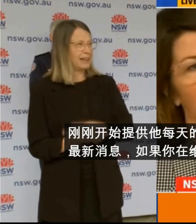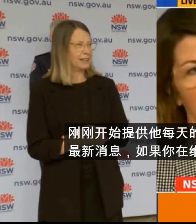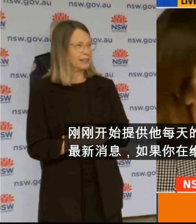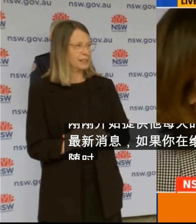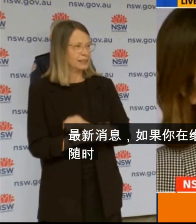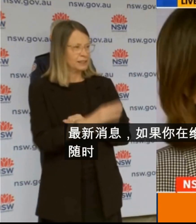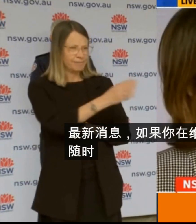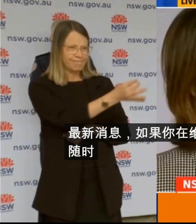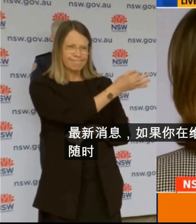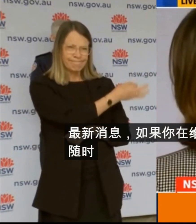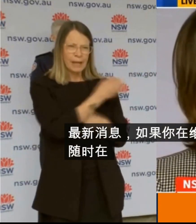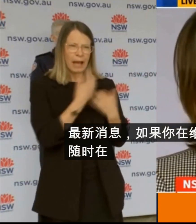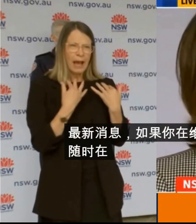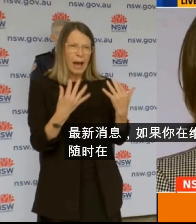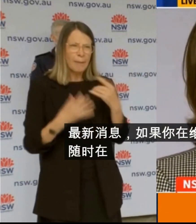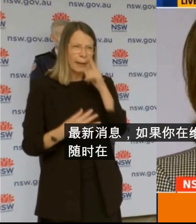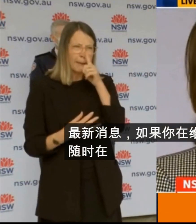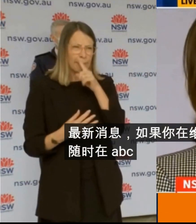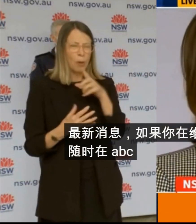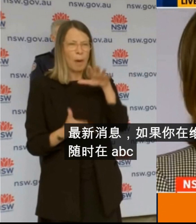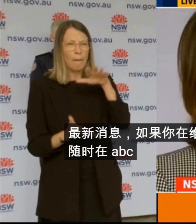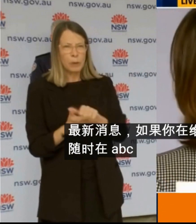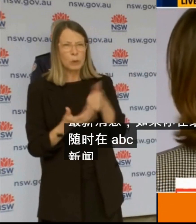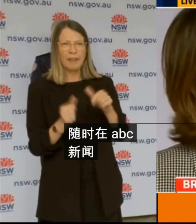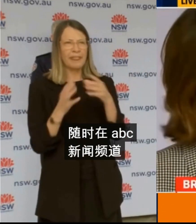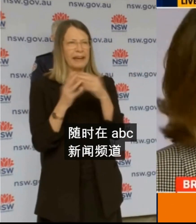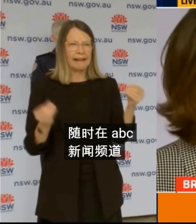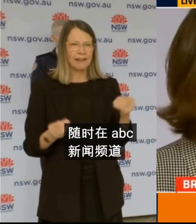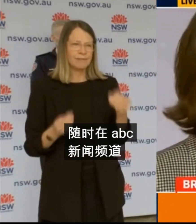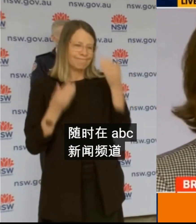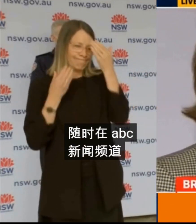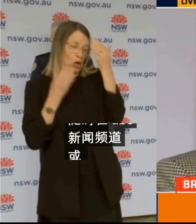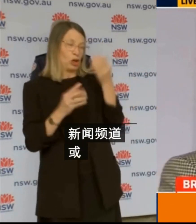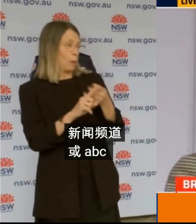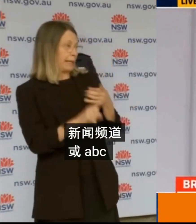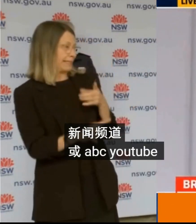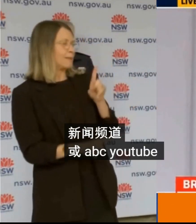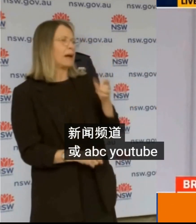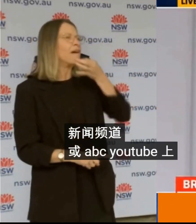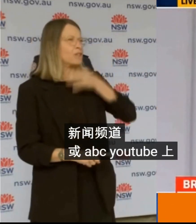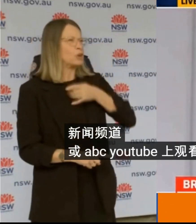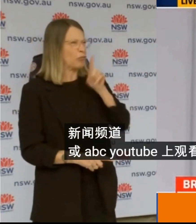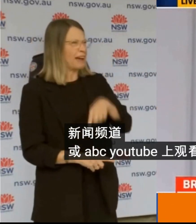in Victoria, you can always watch that live over on the ABC News channel or on the ABC YouTube